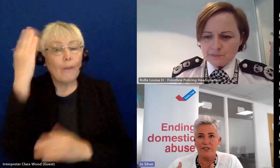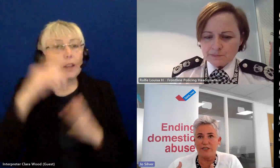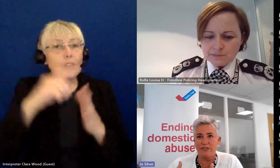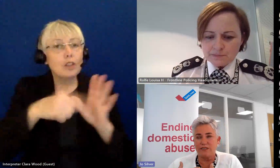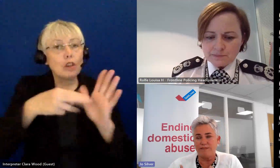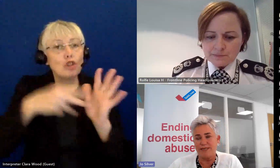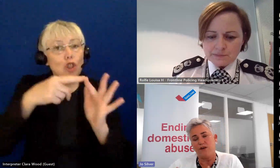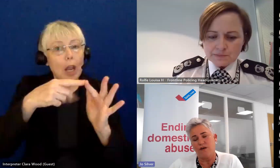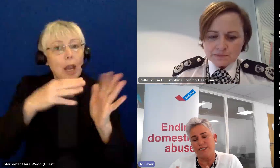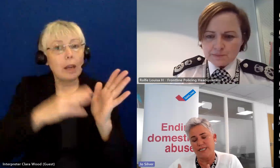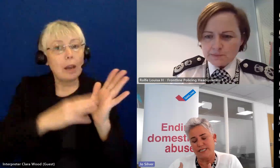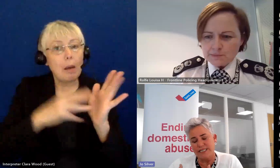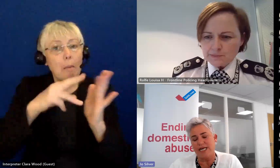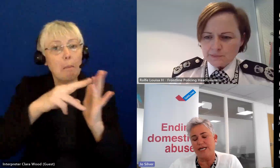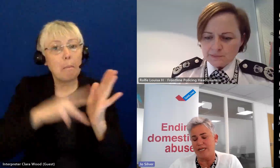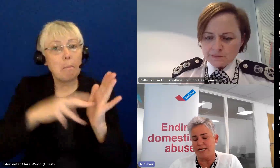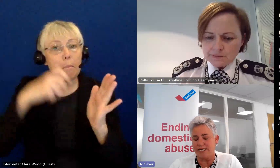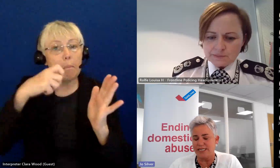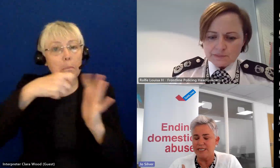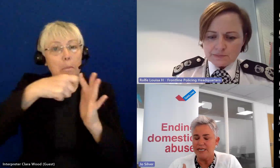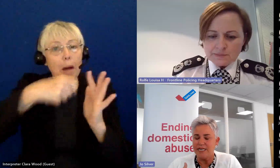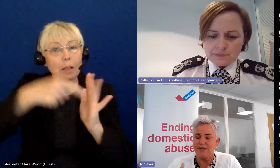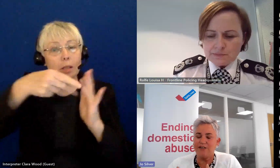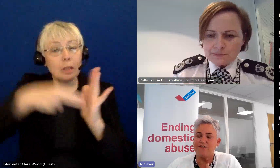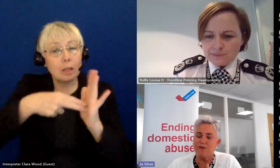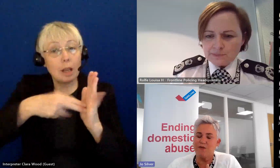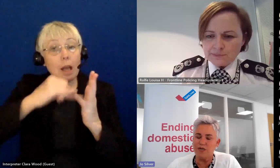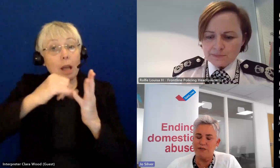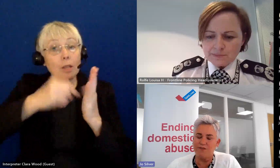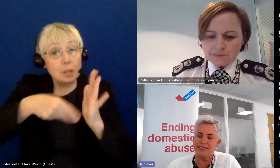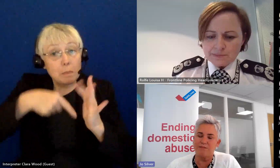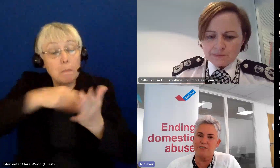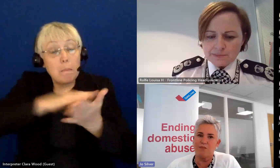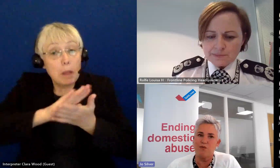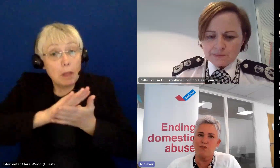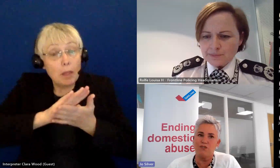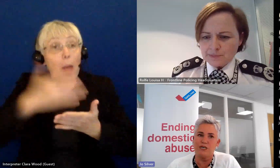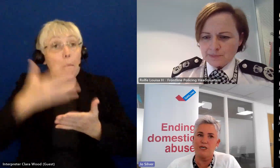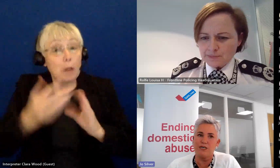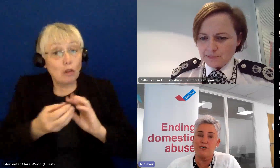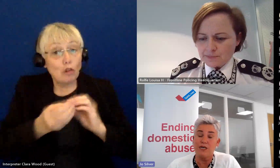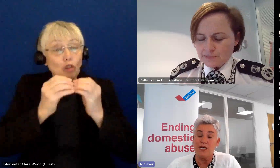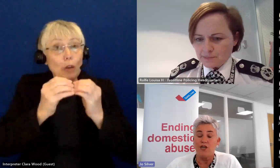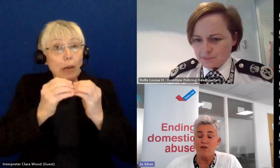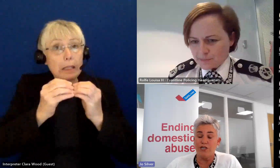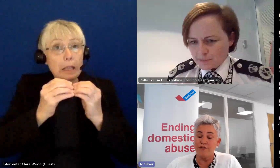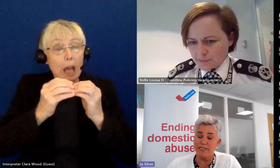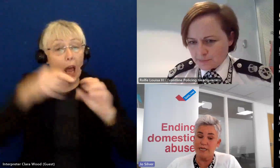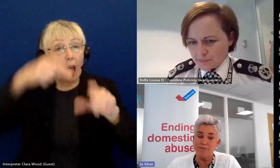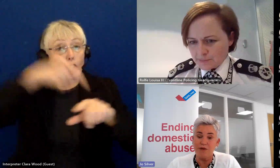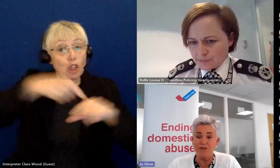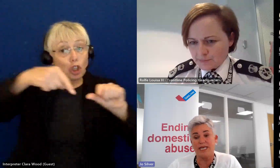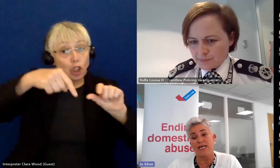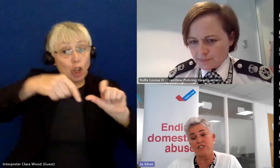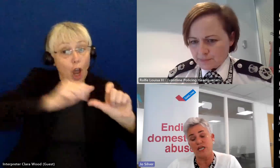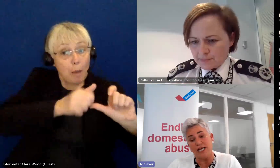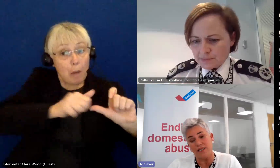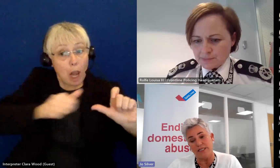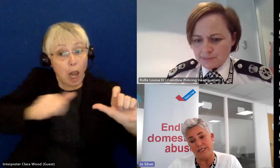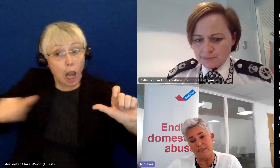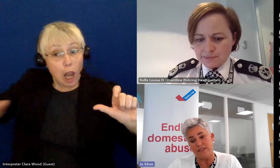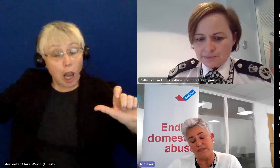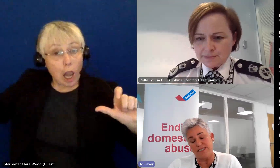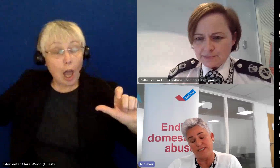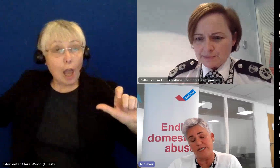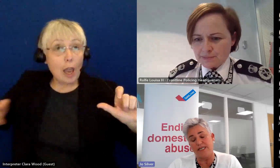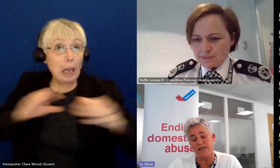and her domestic homicide timeline. And I know for one, victim support are using both Dash